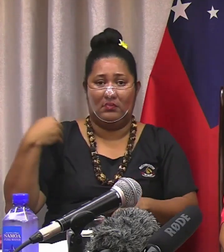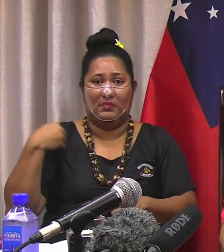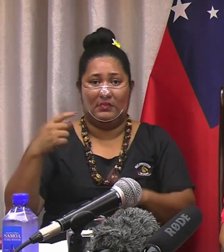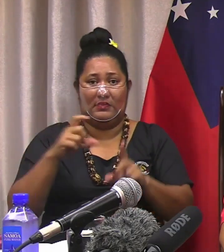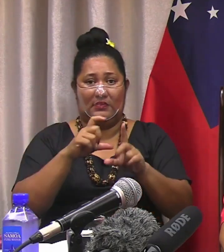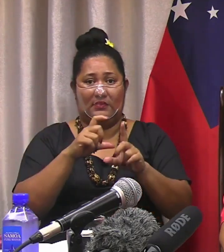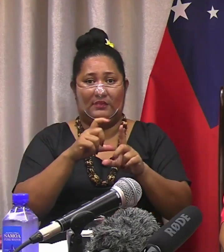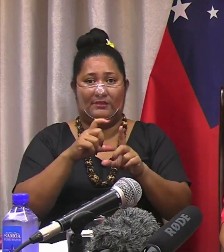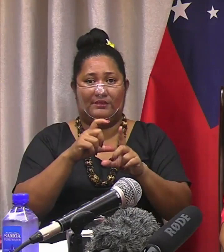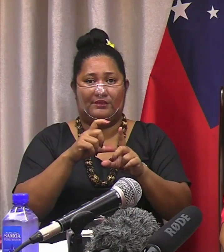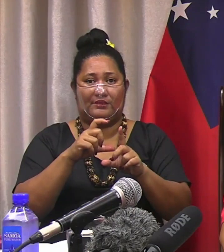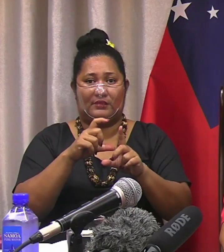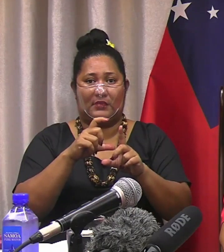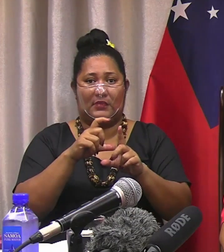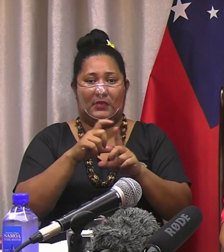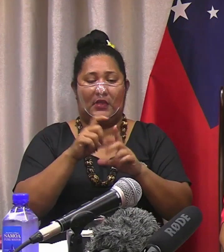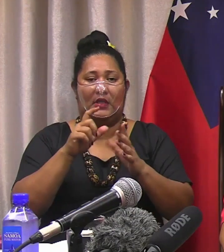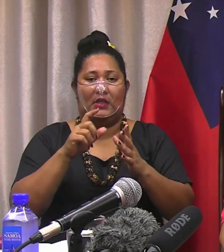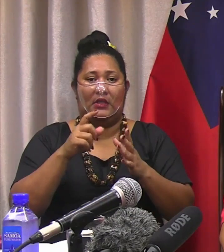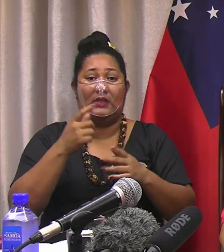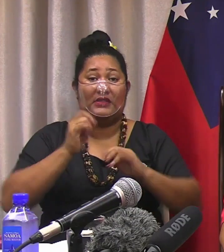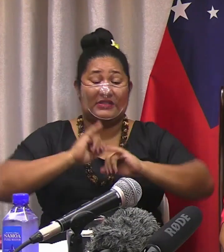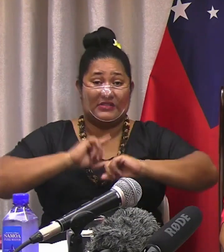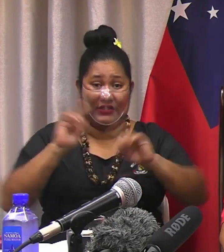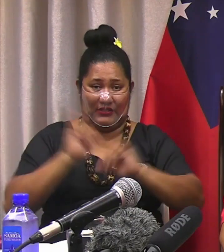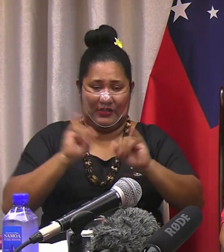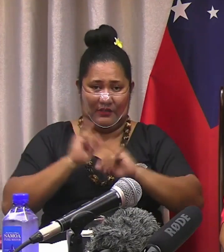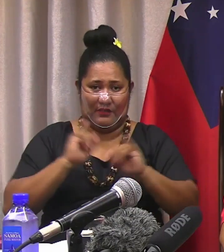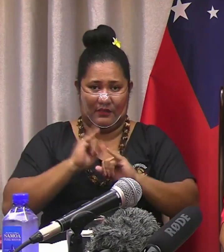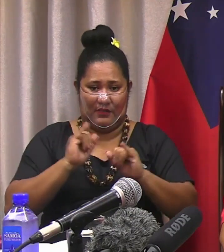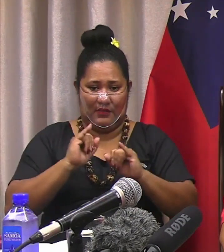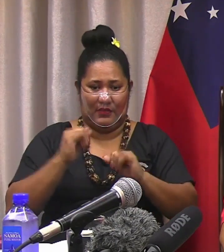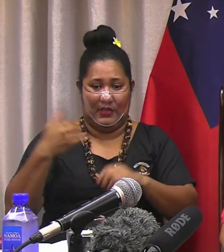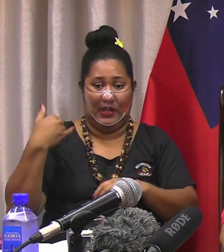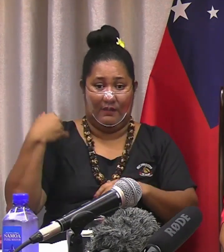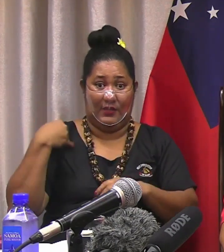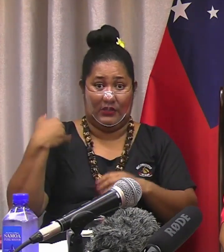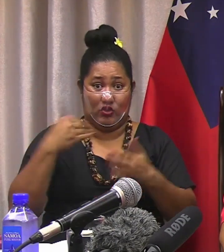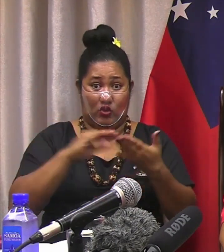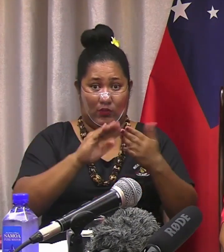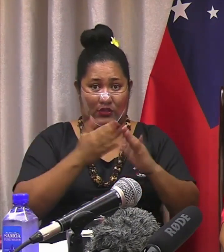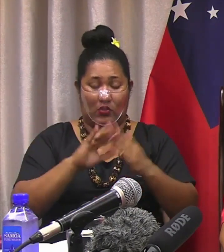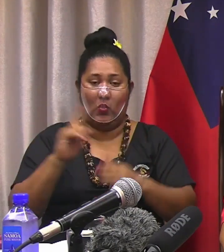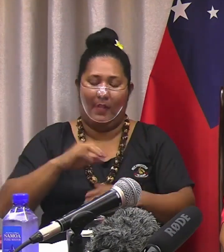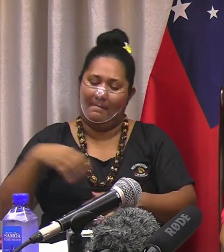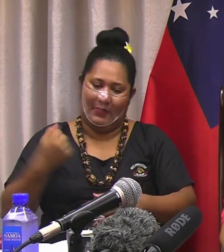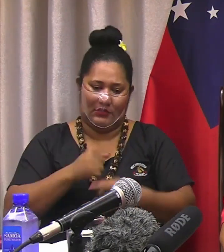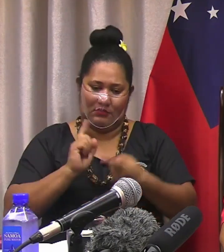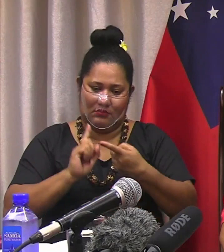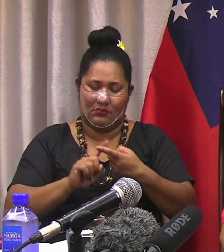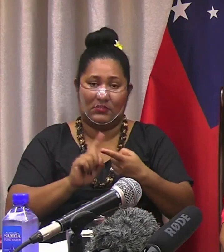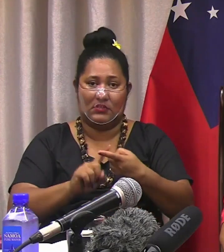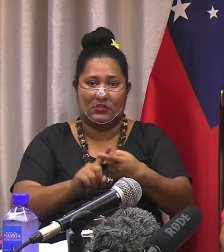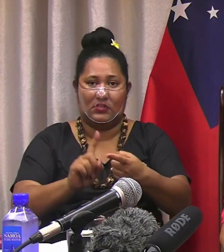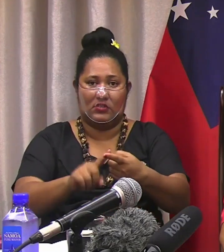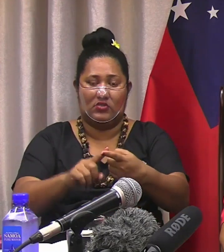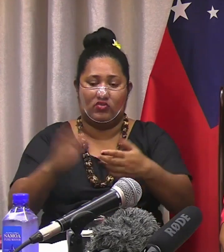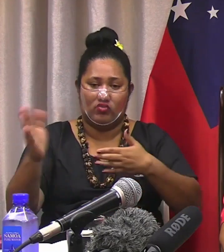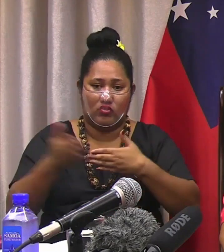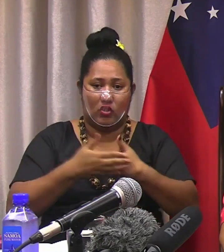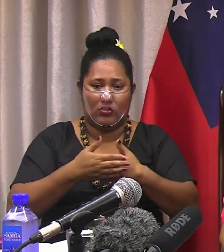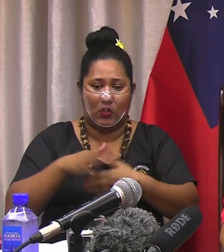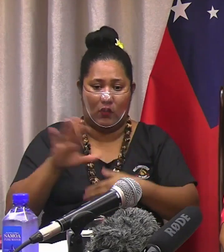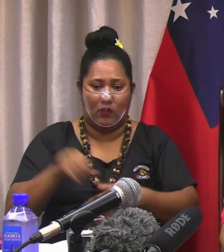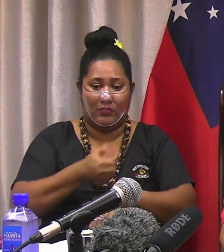Committee to extend the period for the nationwide lockdown from 6 p.m. this afternoon